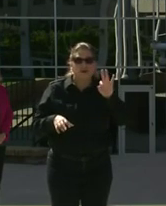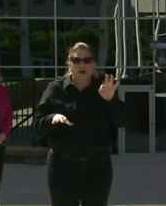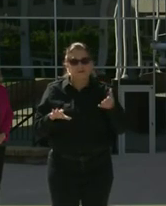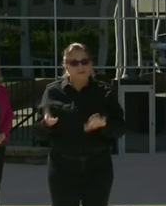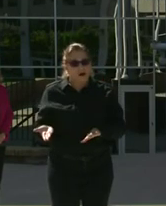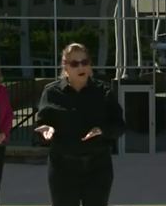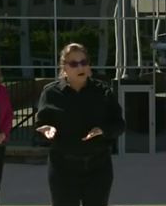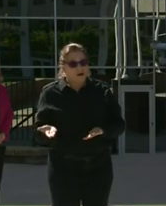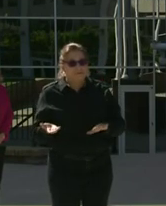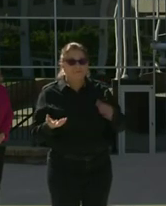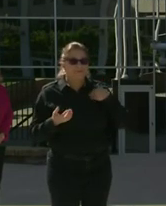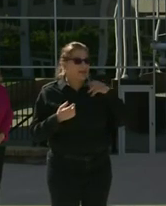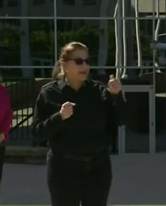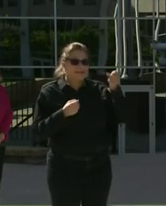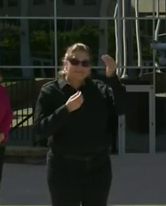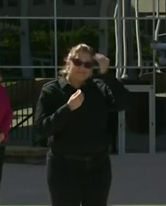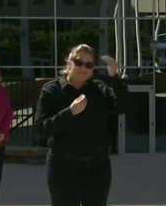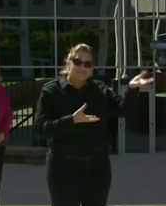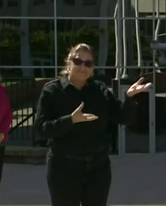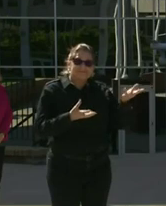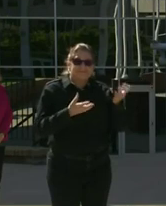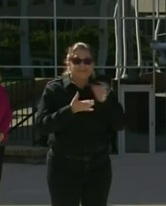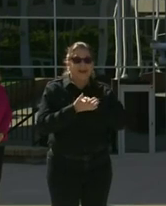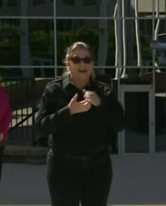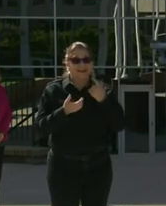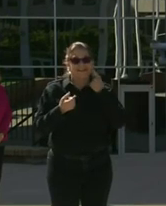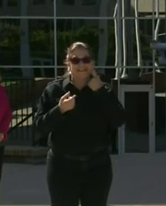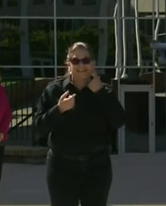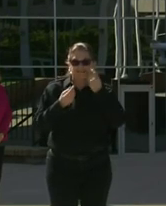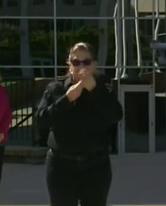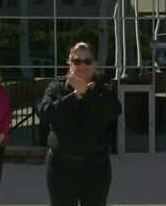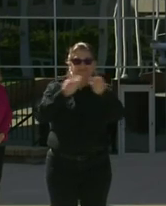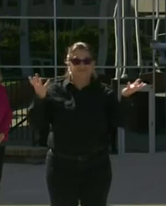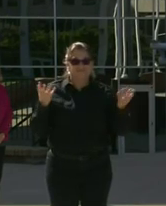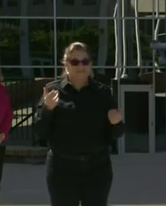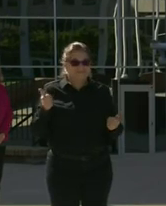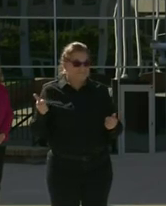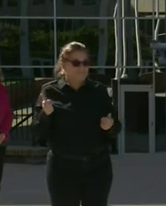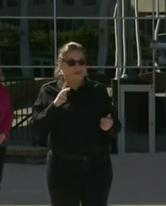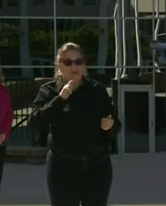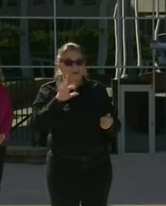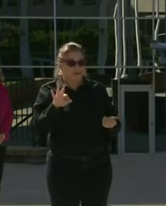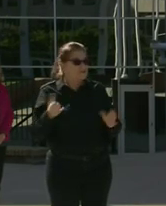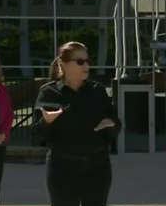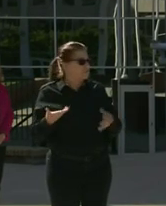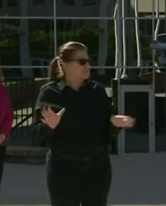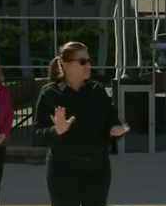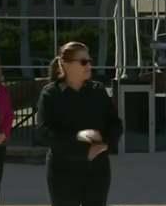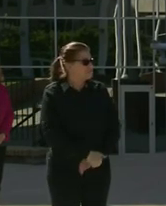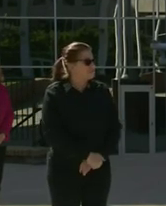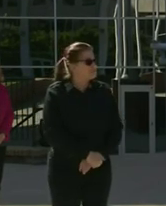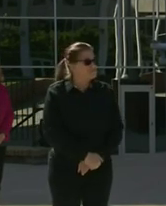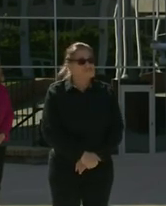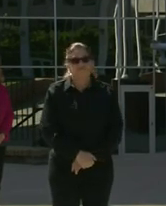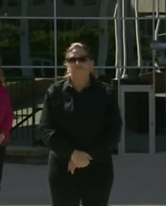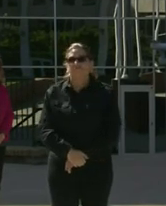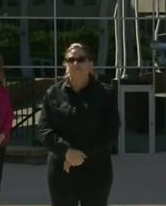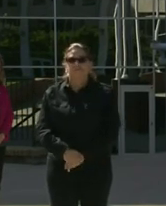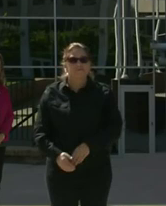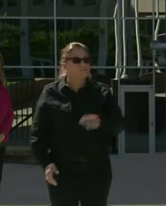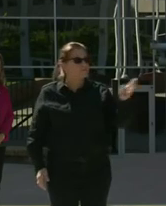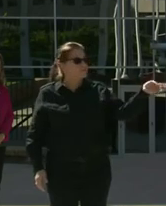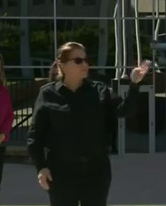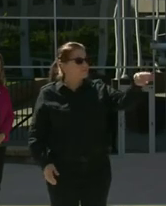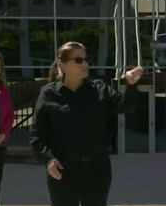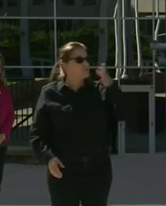Just about age and sex is what we're reporting right now. Yes. I'm so sorry for the